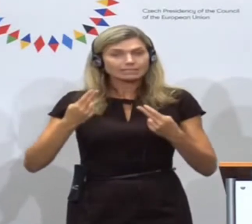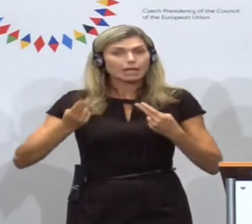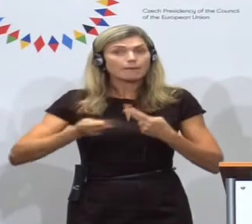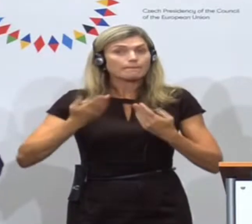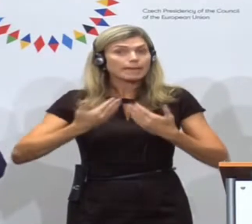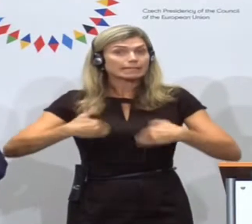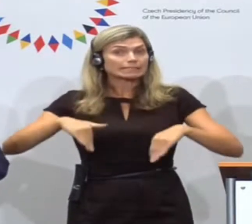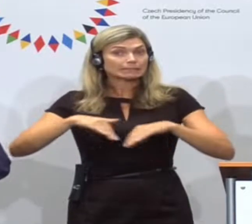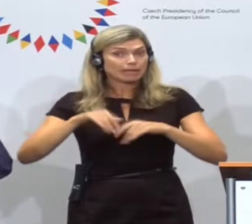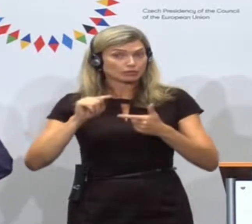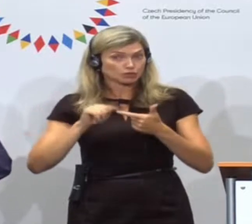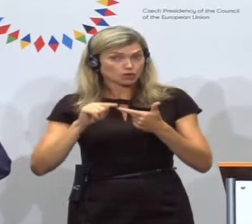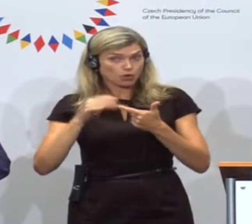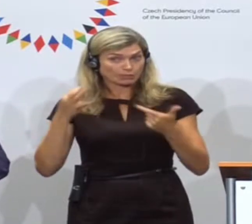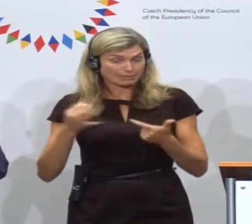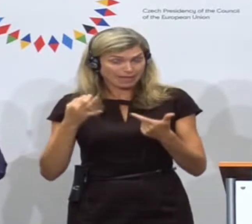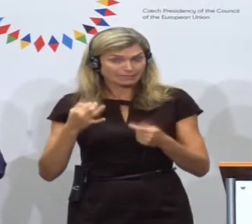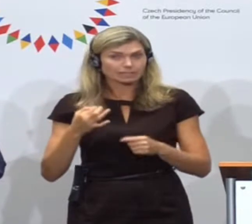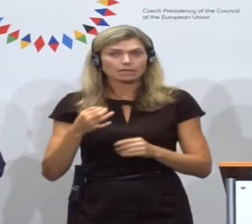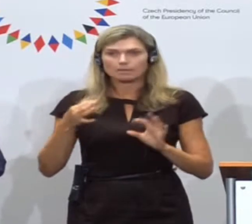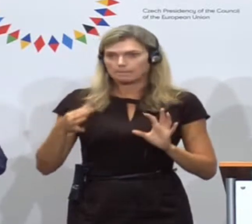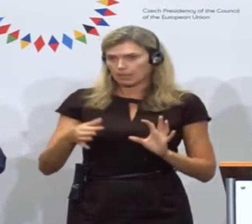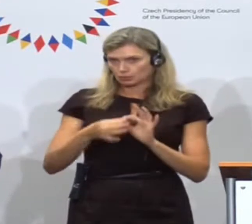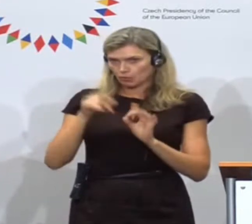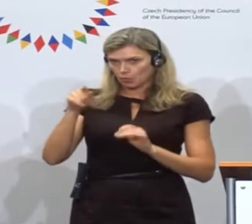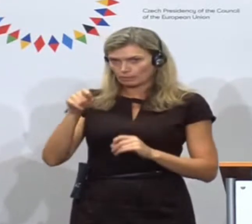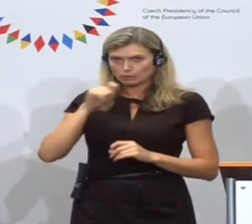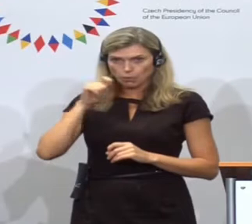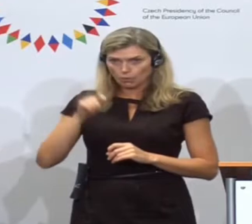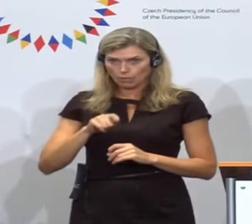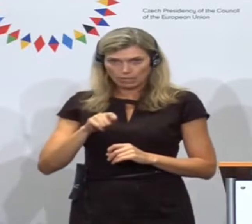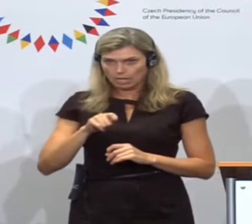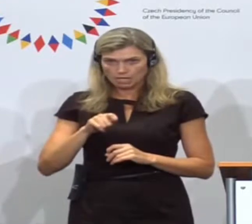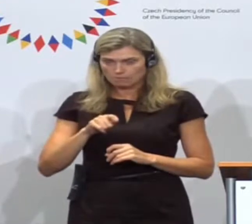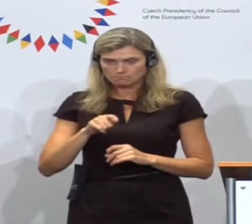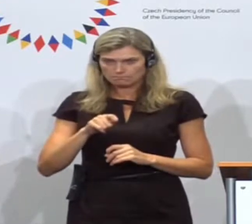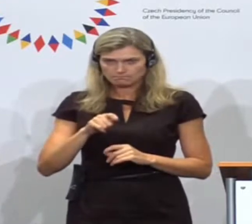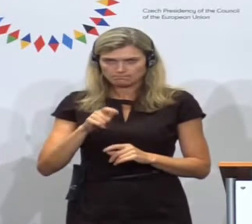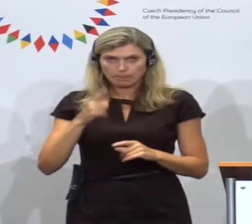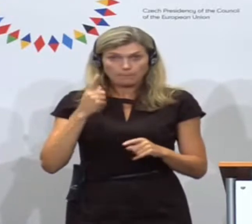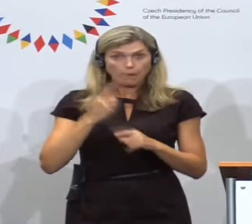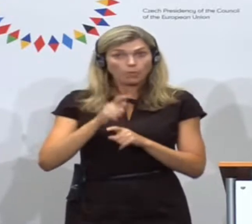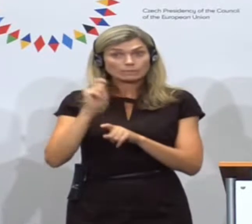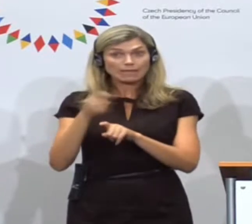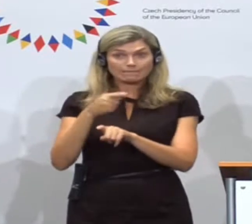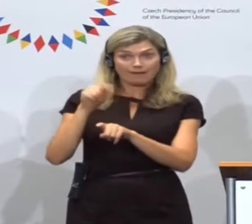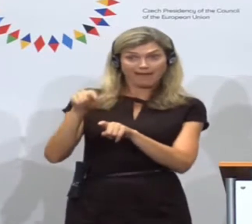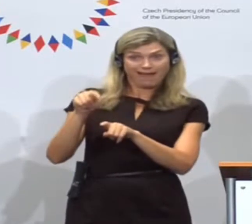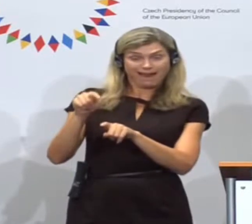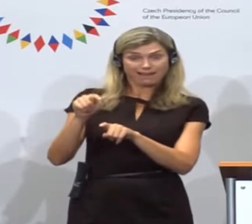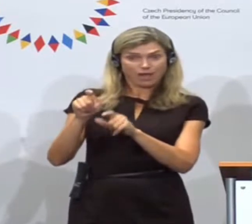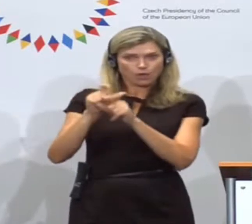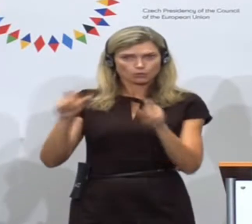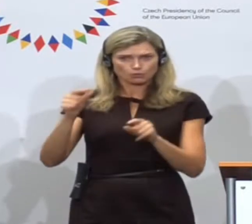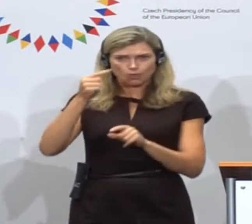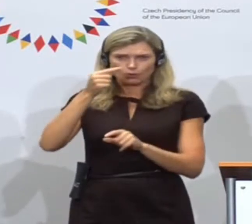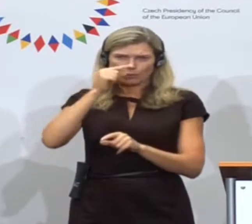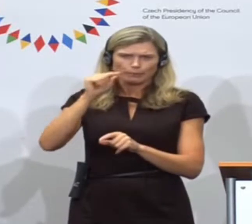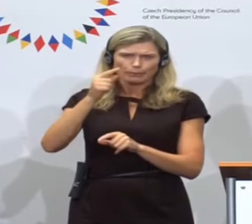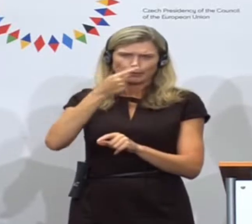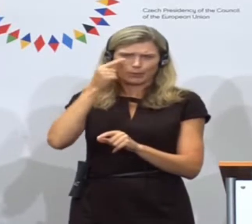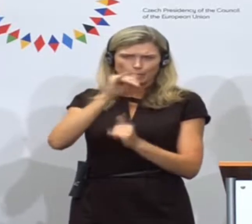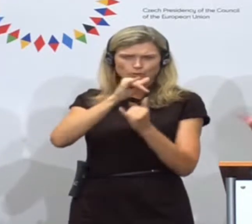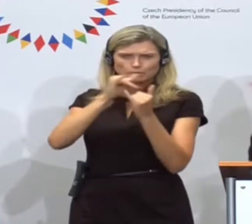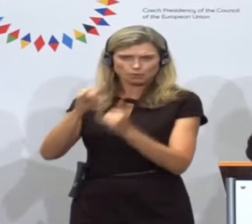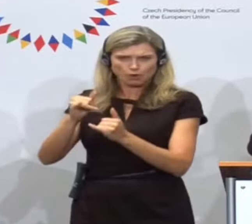Ukraine. It's not just about the war that Putin launched against the sovereignty and territorial